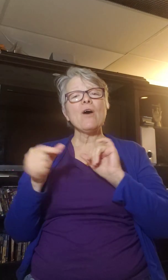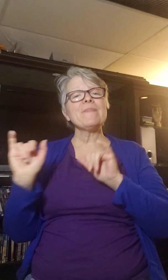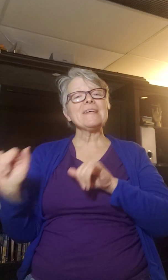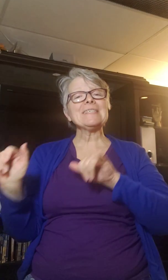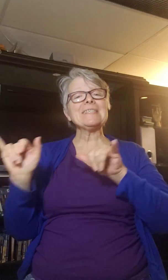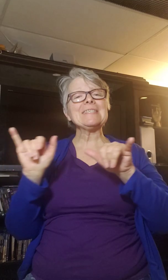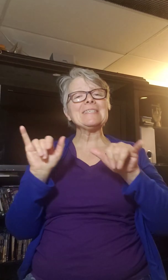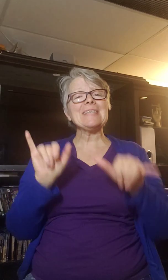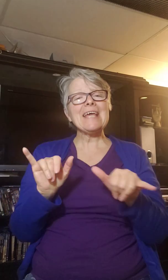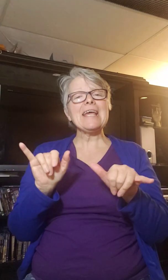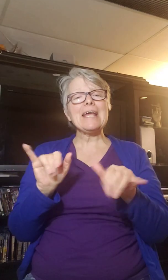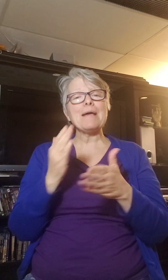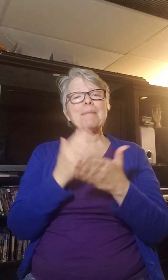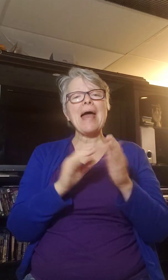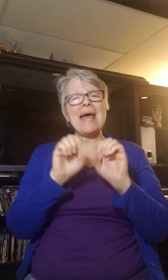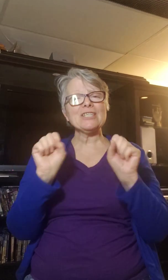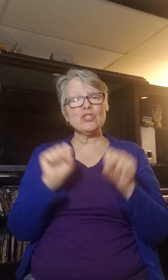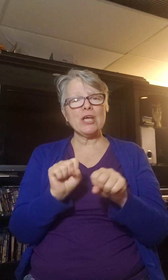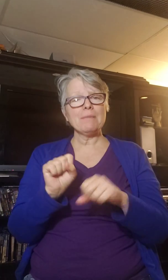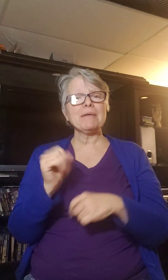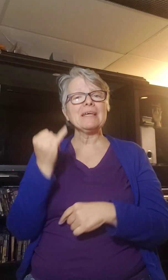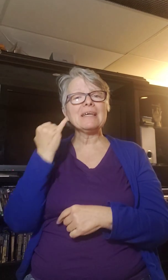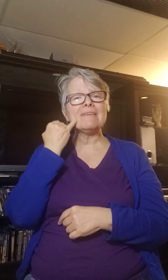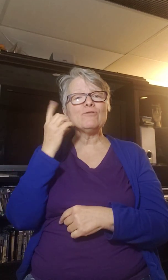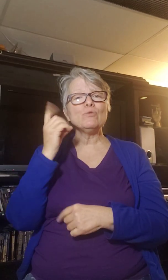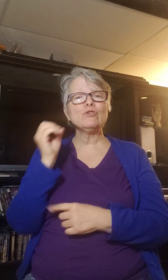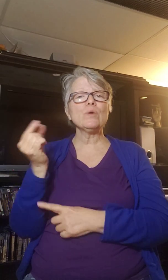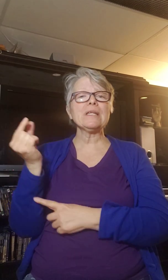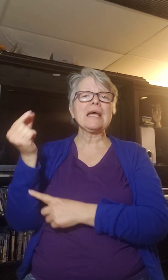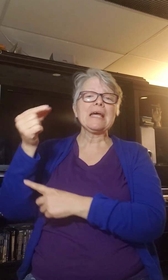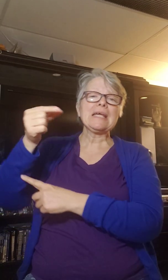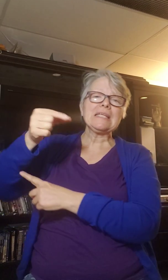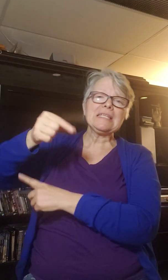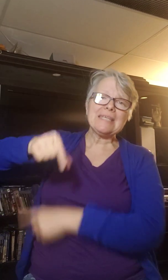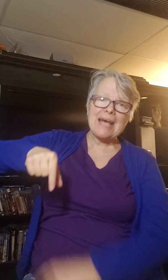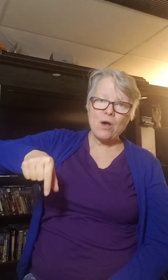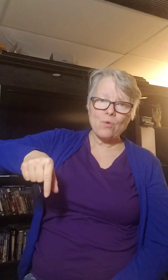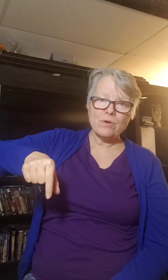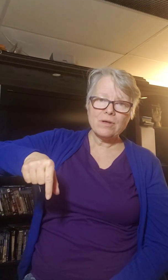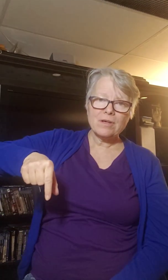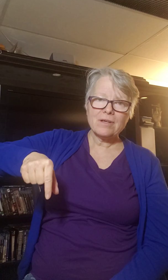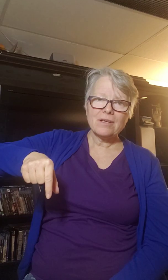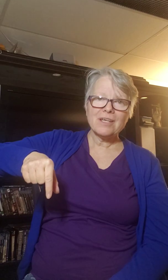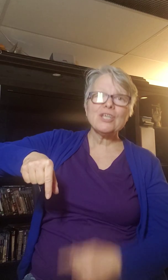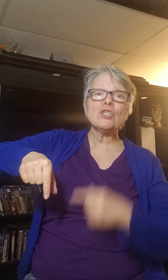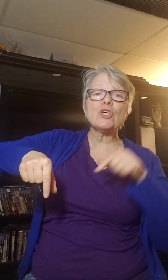that same hand shape, if you do it down, is a